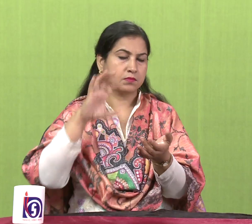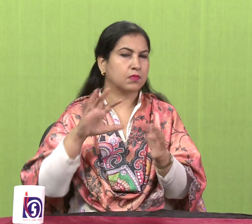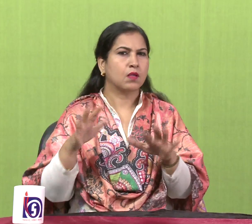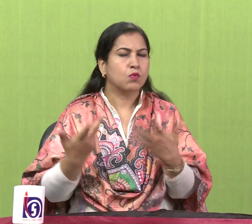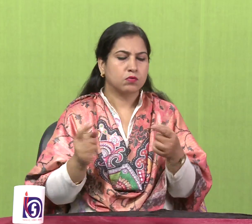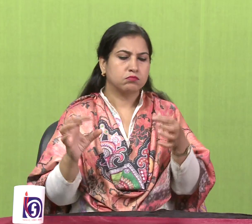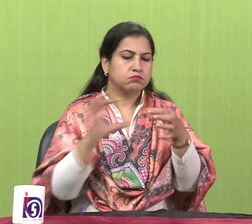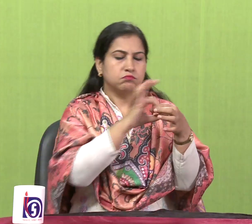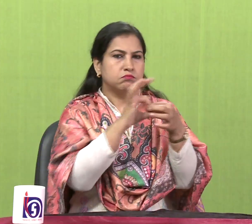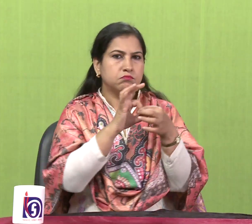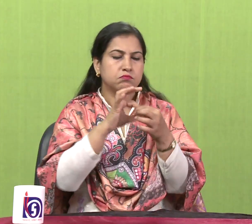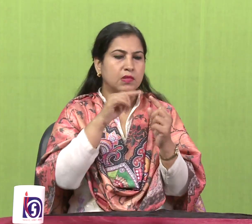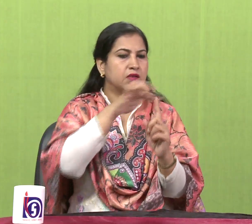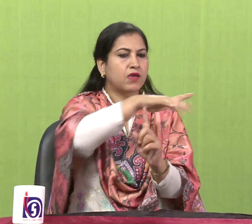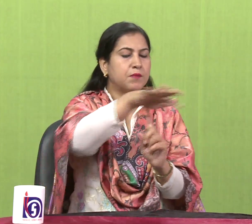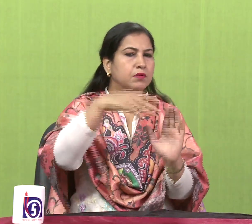responsible for environmental degradation.